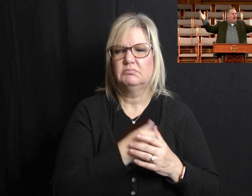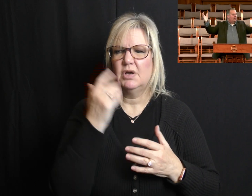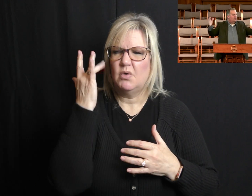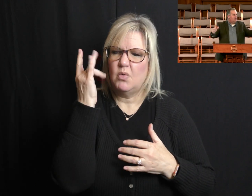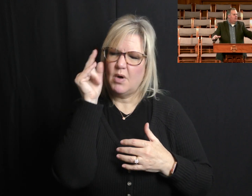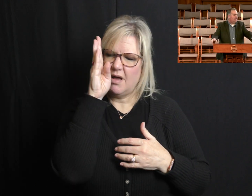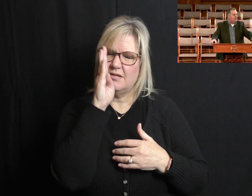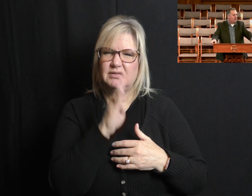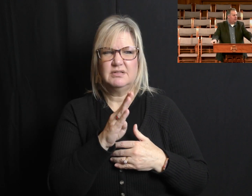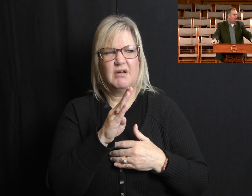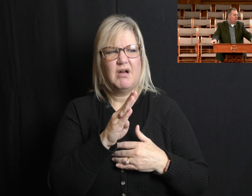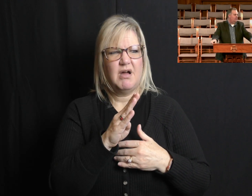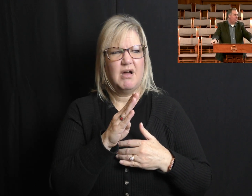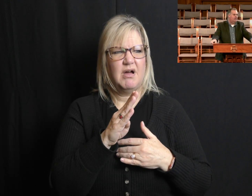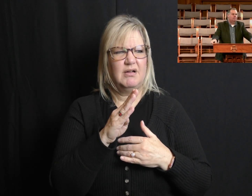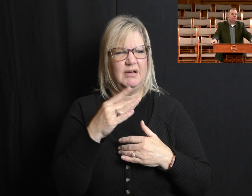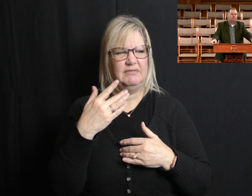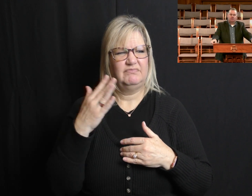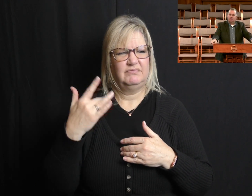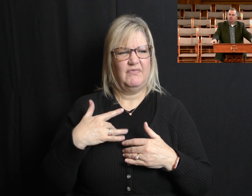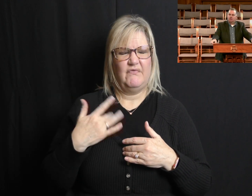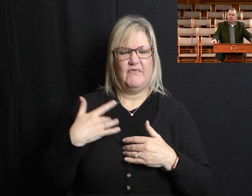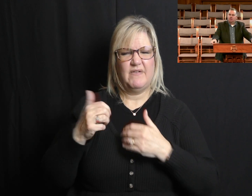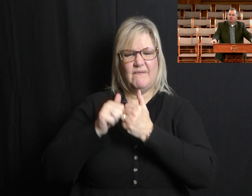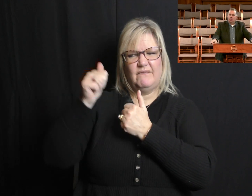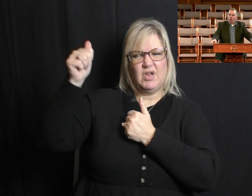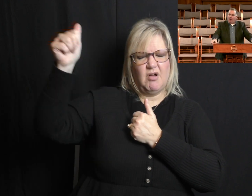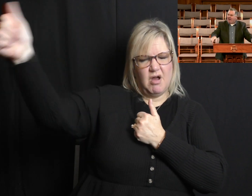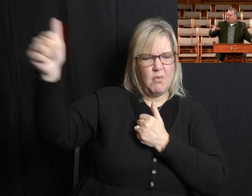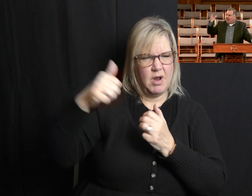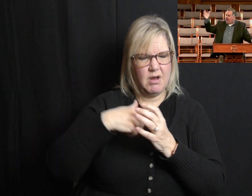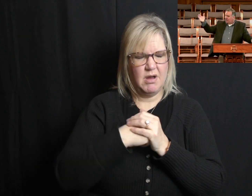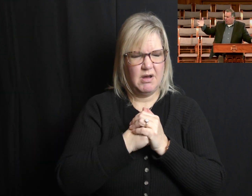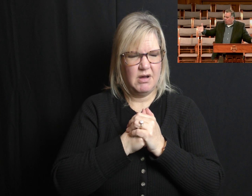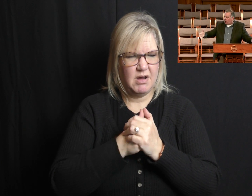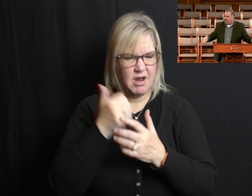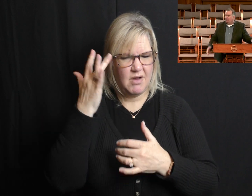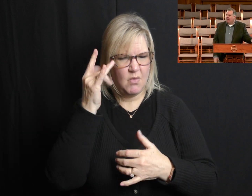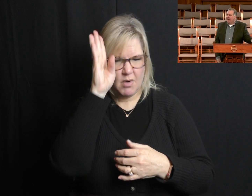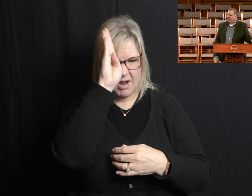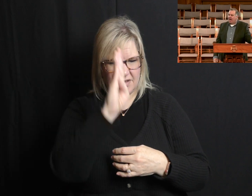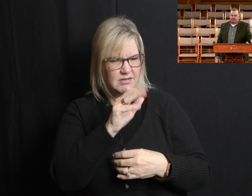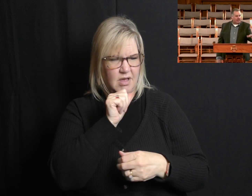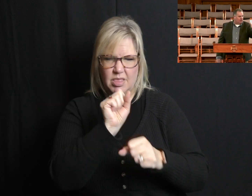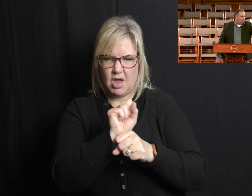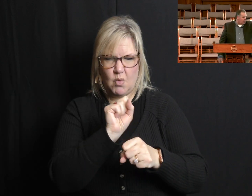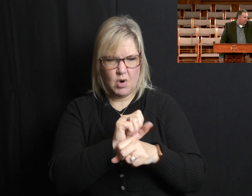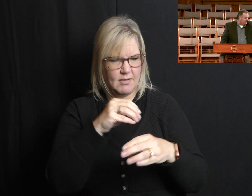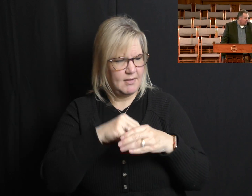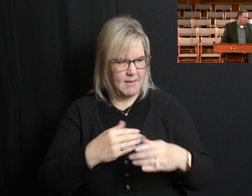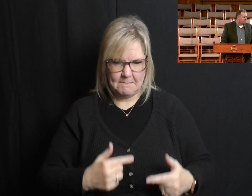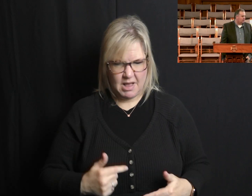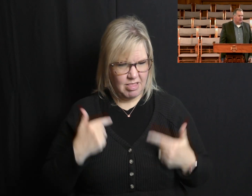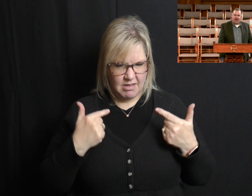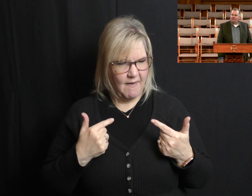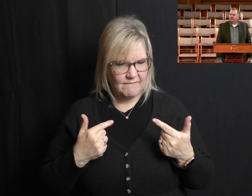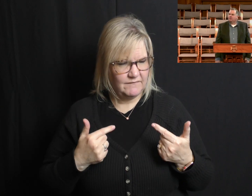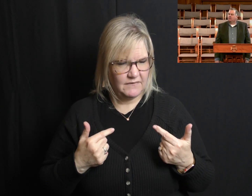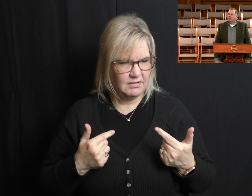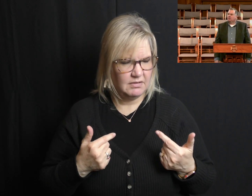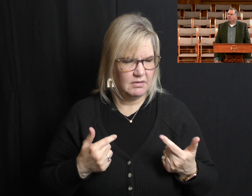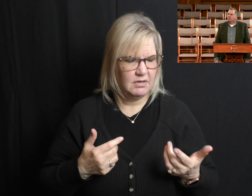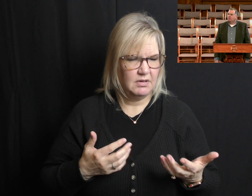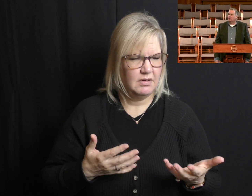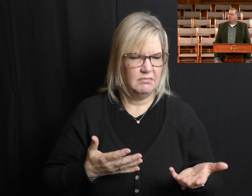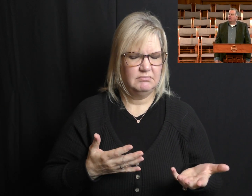Why does God seem to be distant from me? Why is God not working in my life like He's working in that person's life?